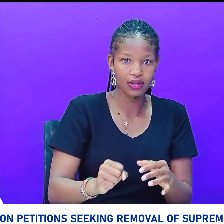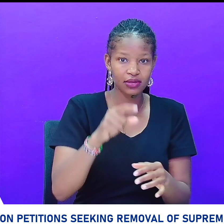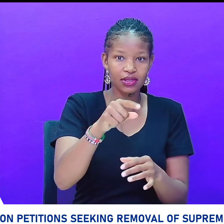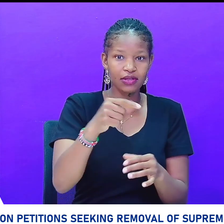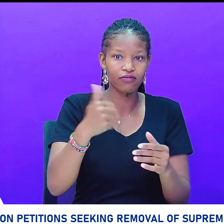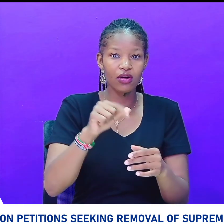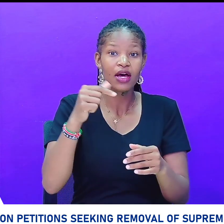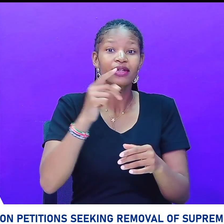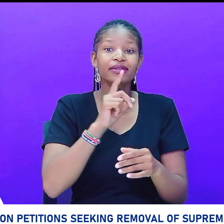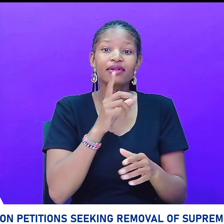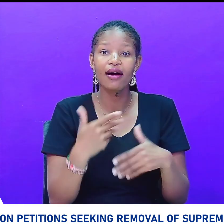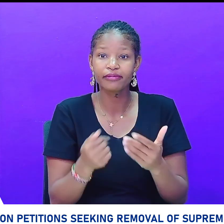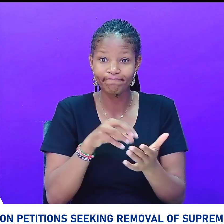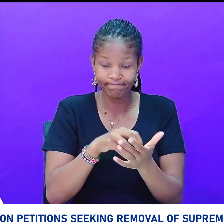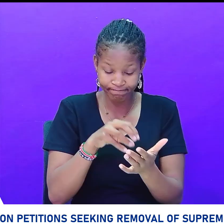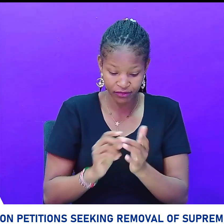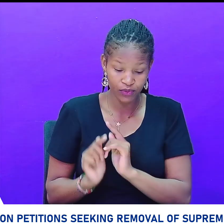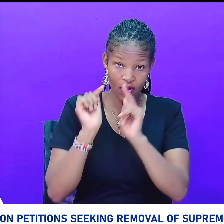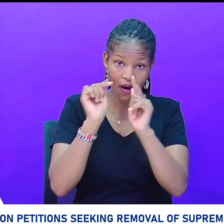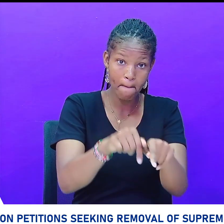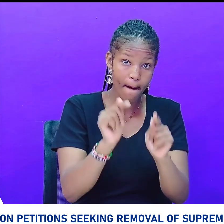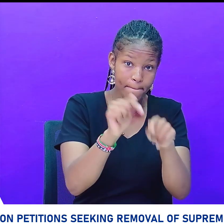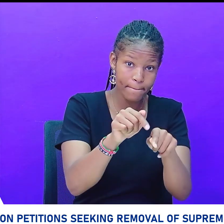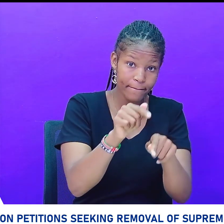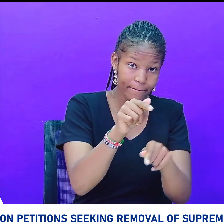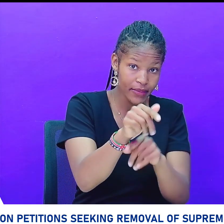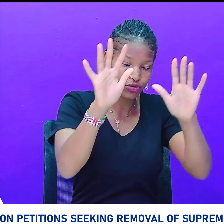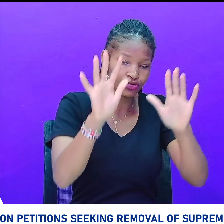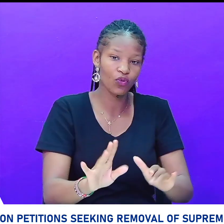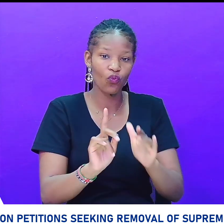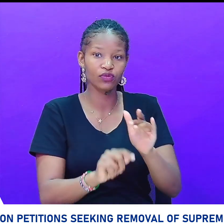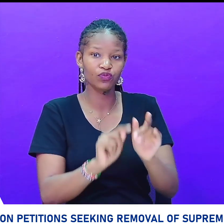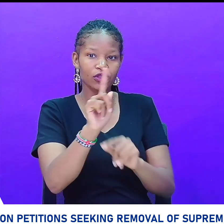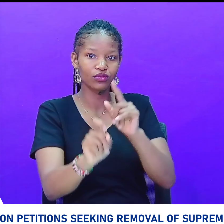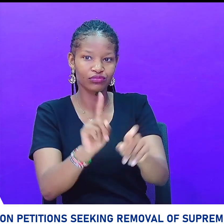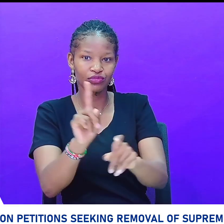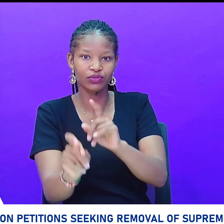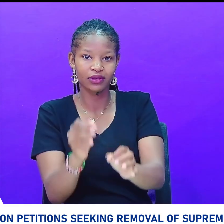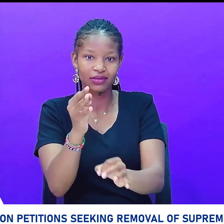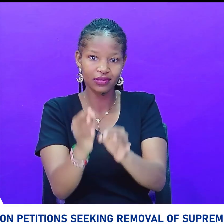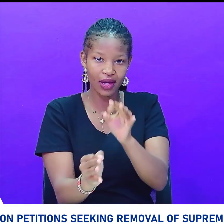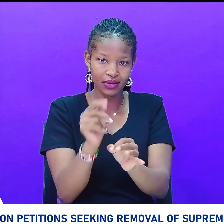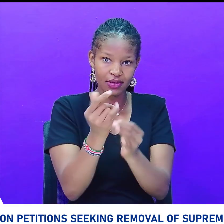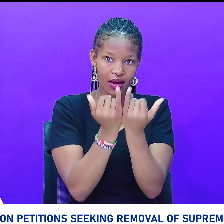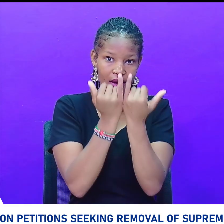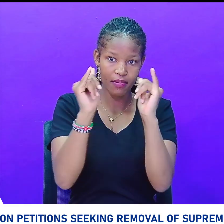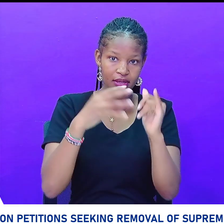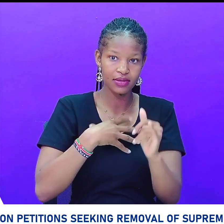Legal analysts say the case raises important questions on judicial independence and